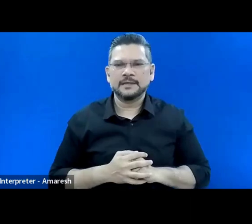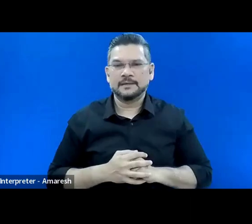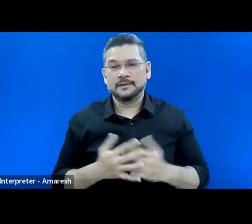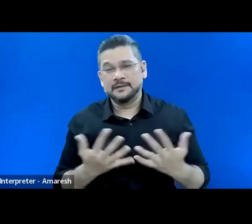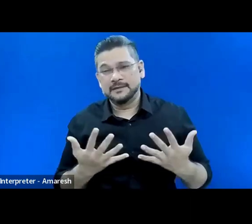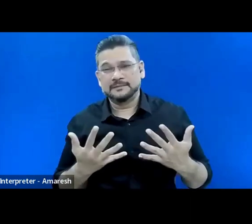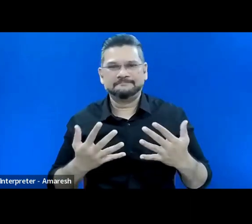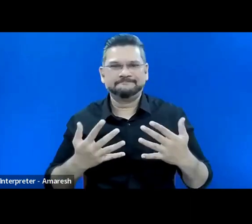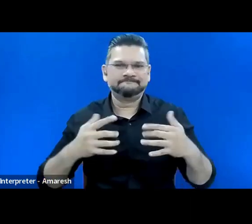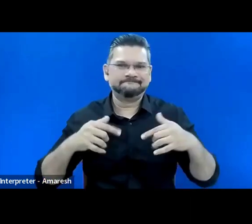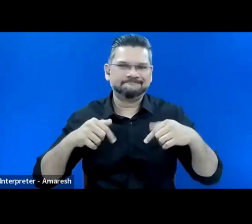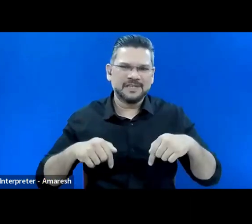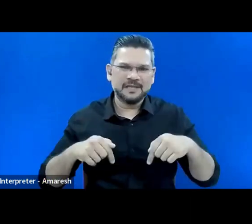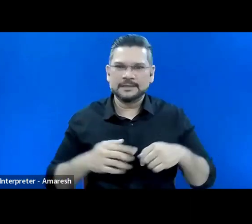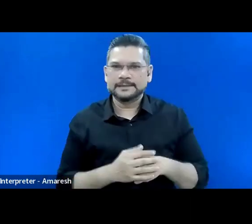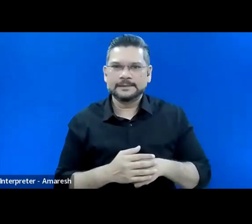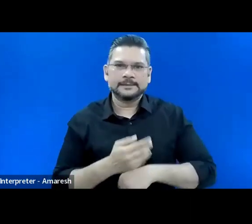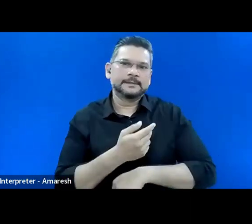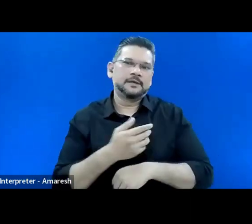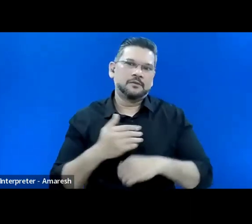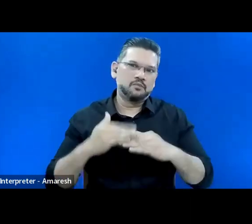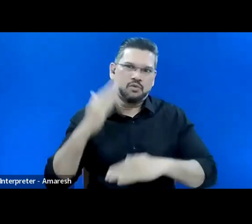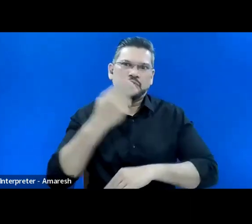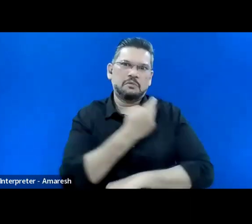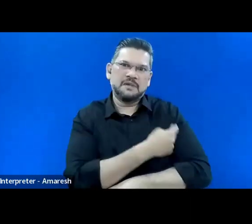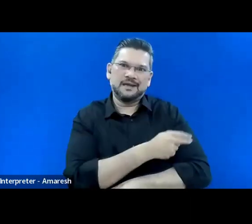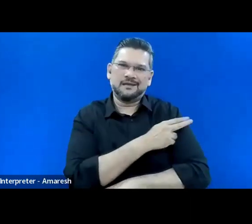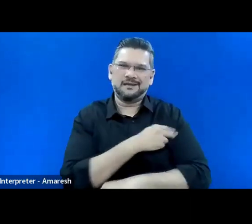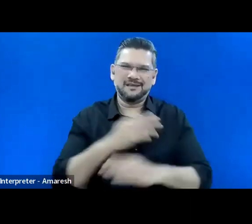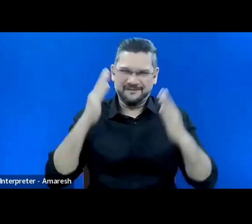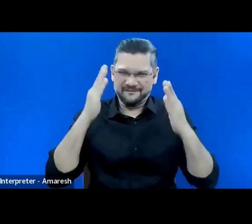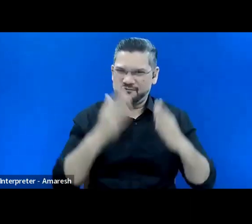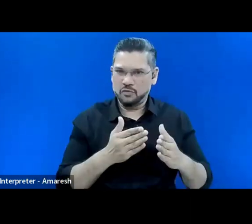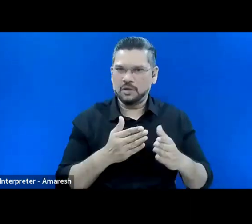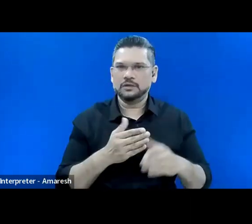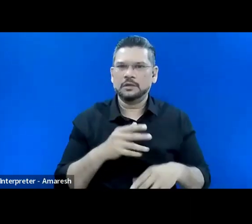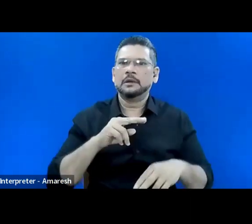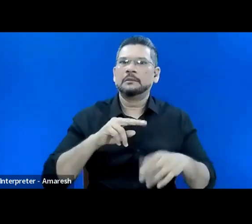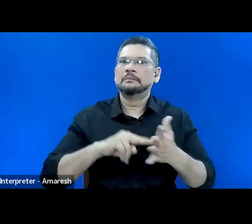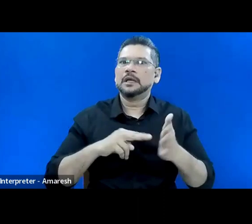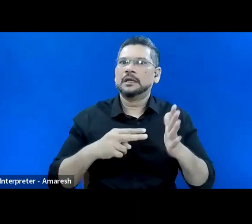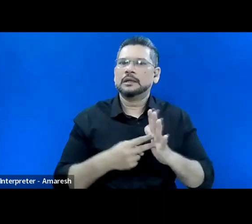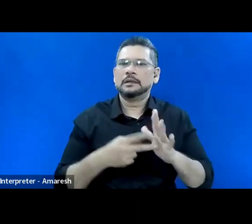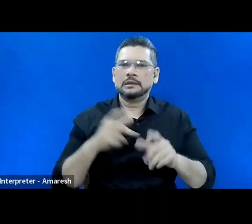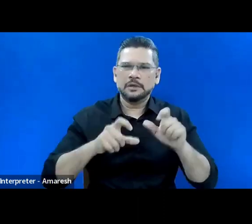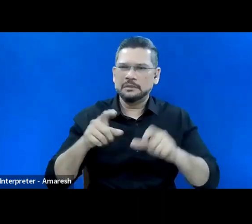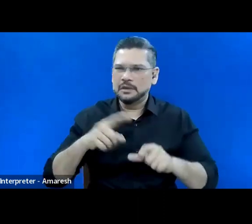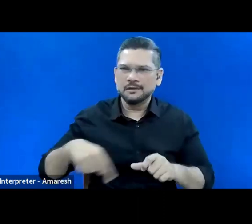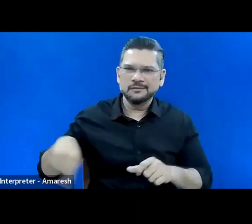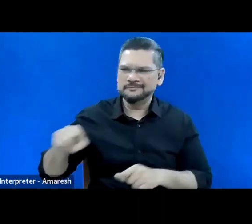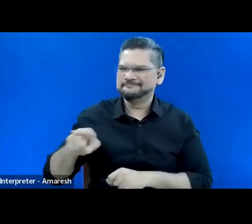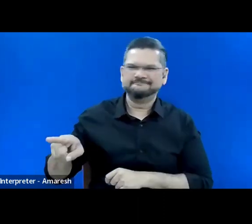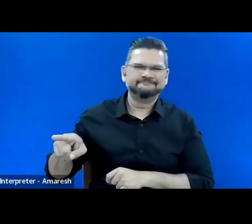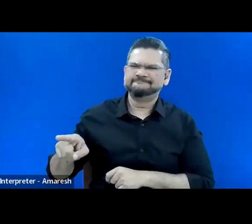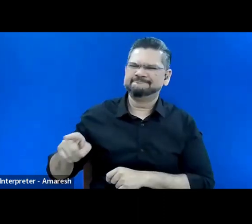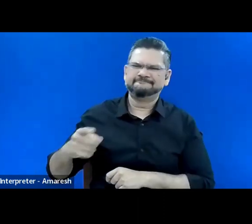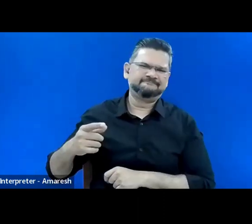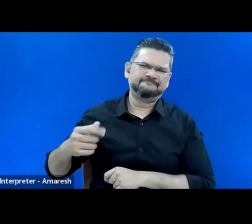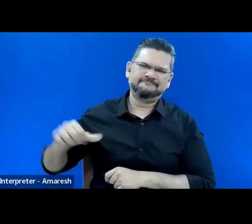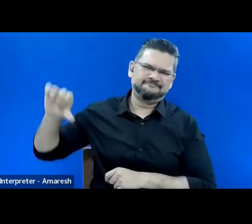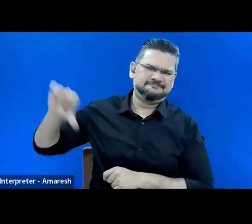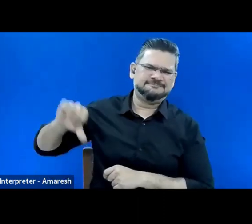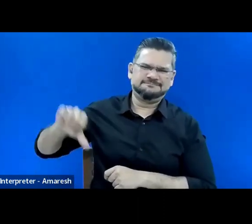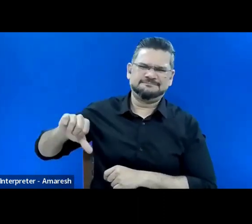Because we only have the medical model, we are treated like criminals and prisoners. I was visiting our psychiatric